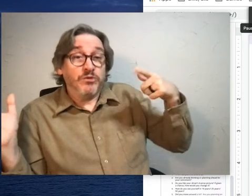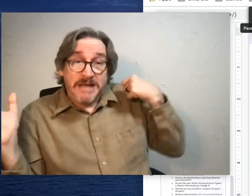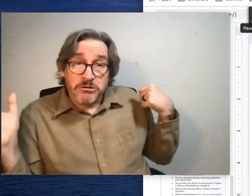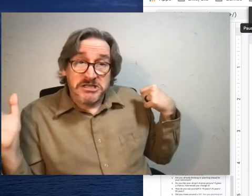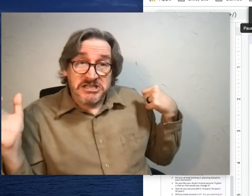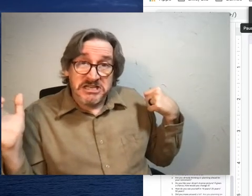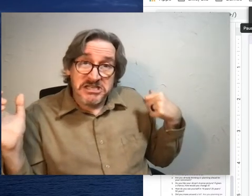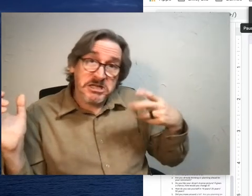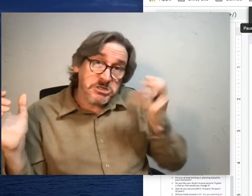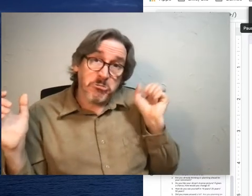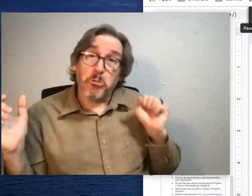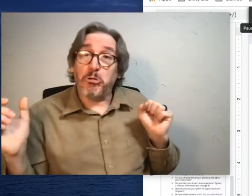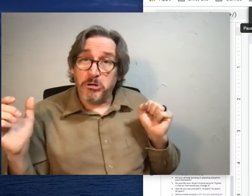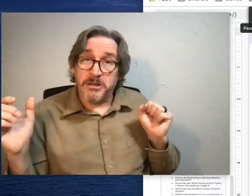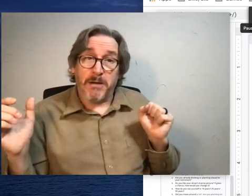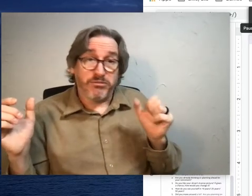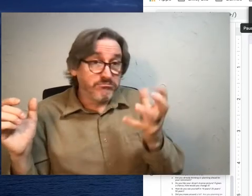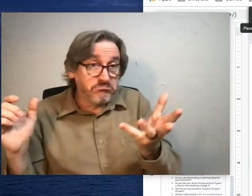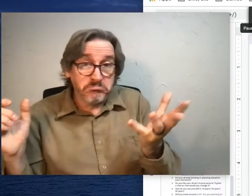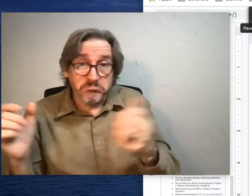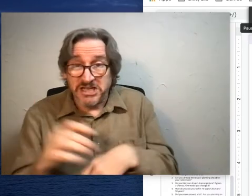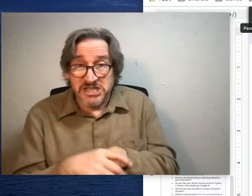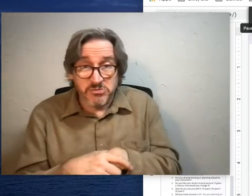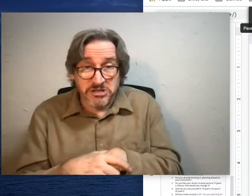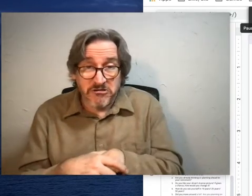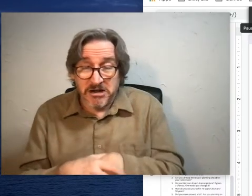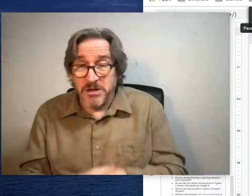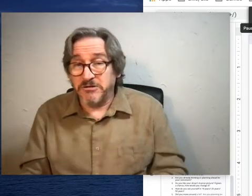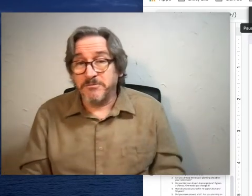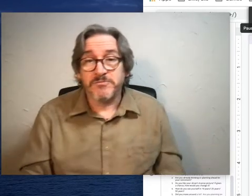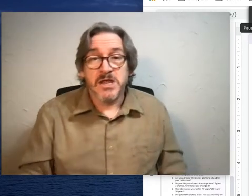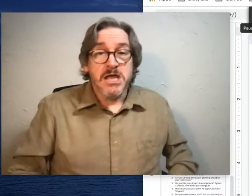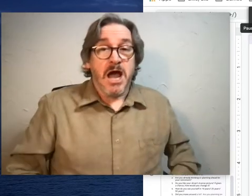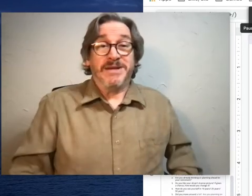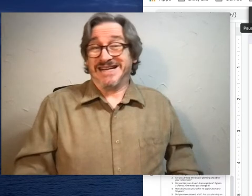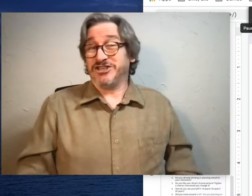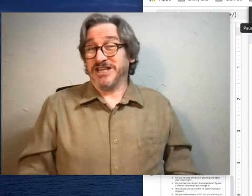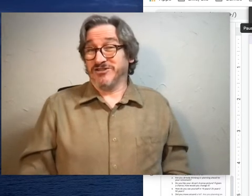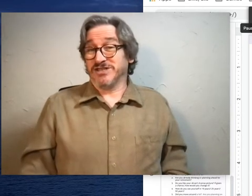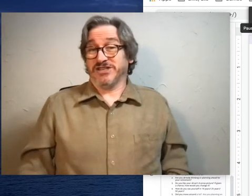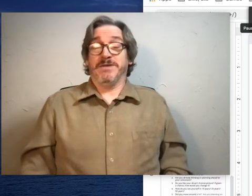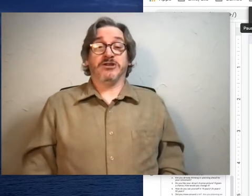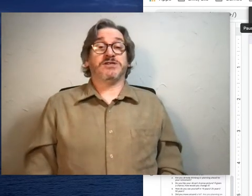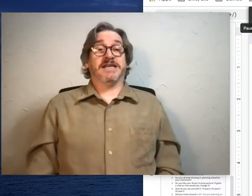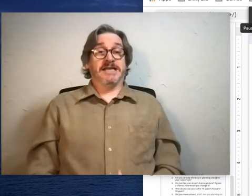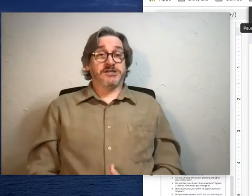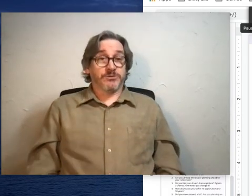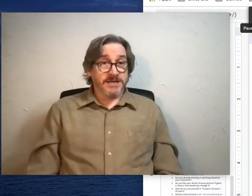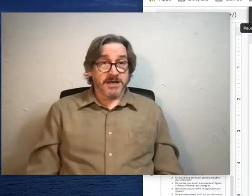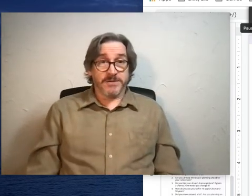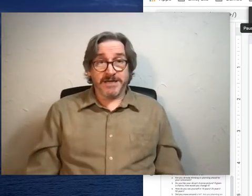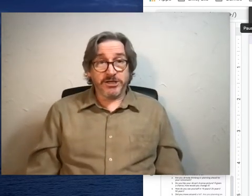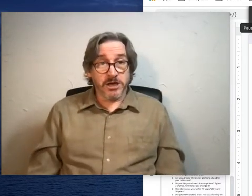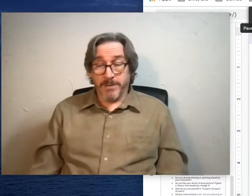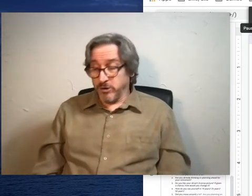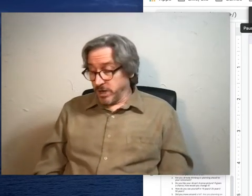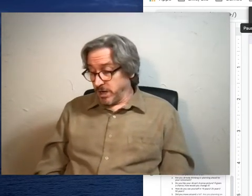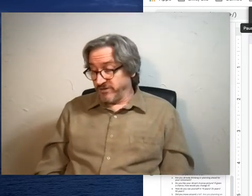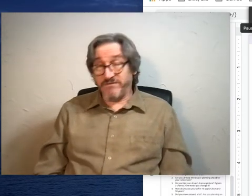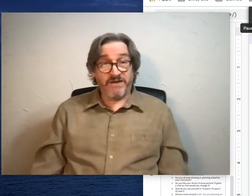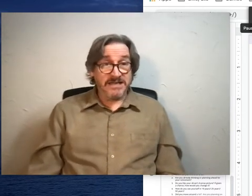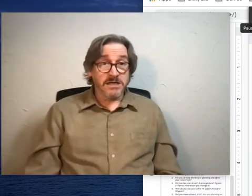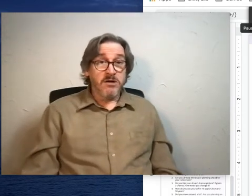If you doubt the statistics, look them up. That is what I recommend. It's actually, there's some interesting history and documentation